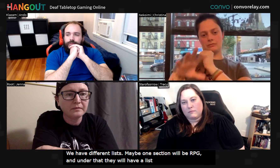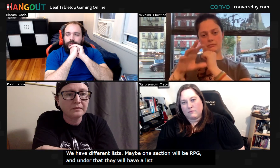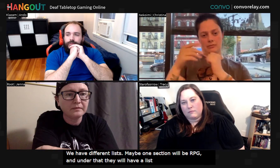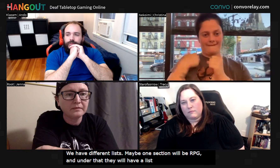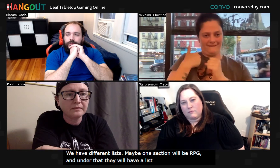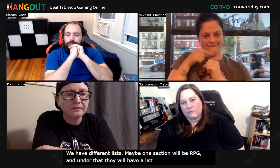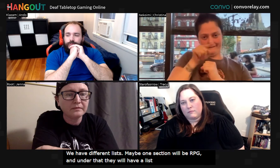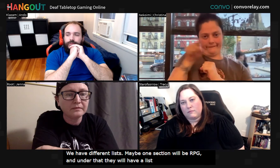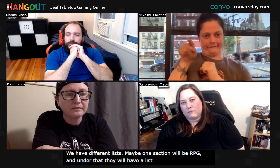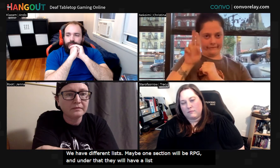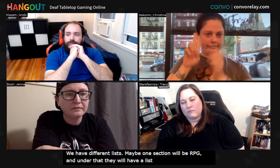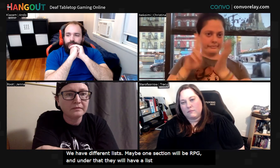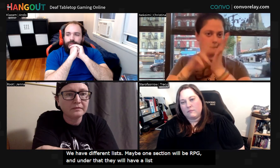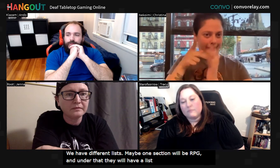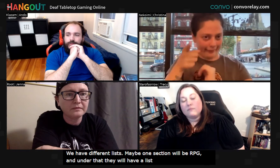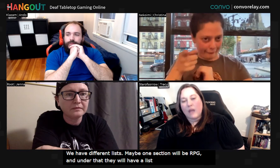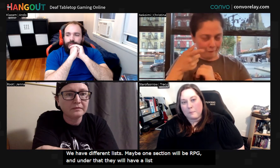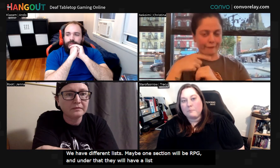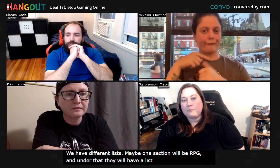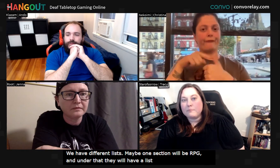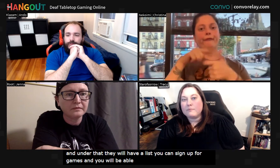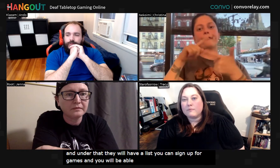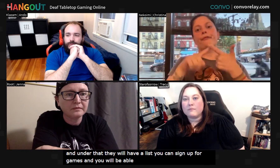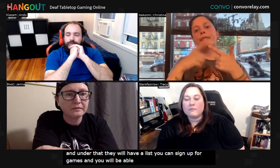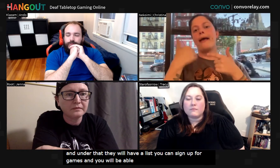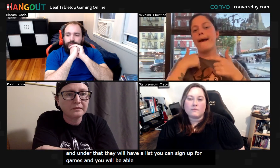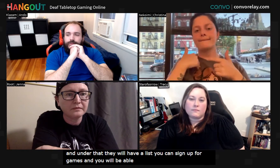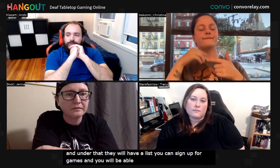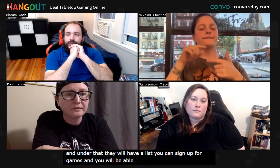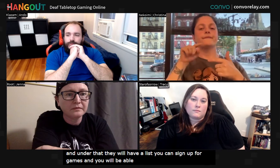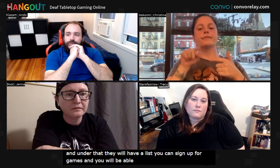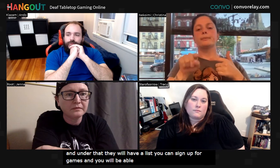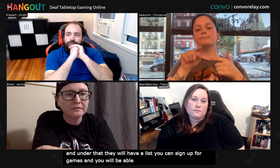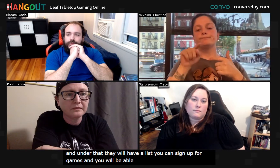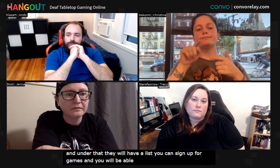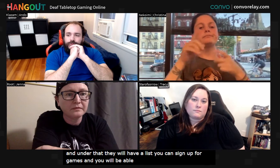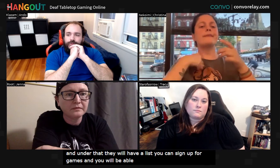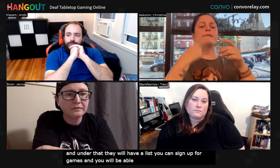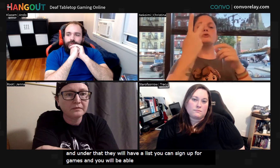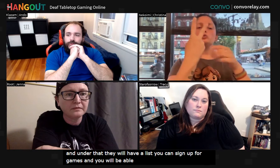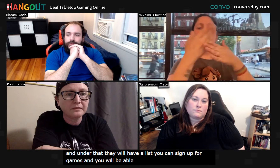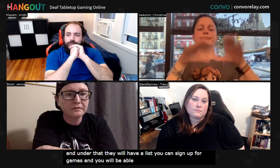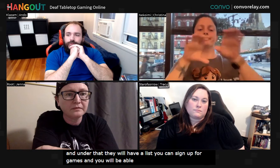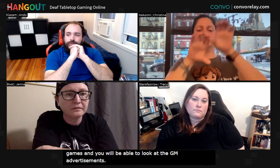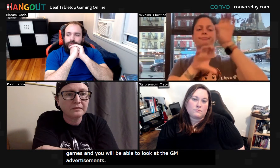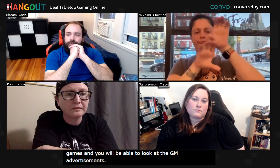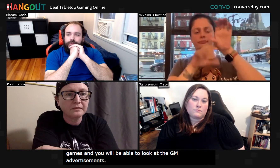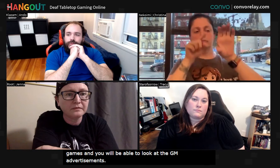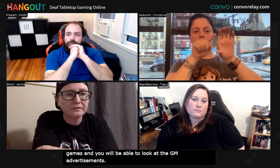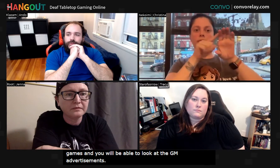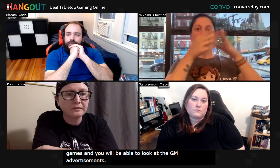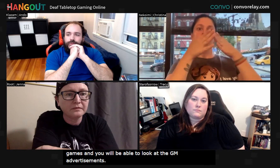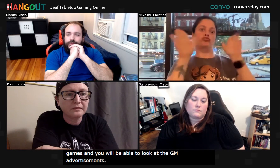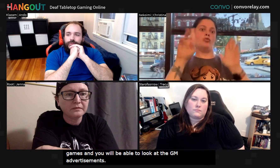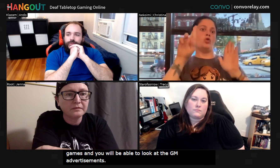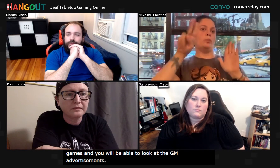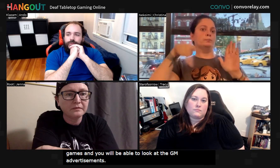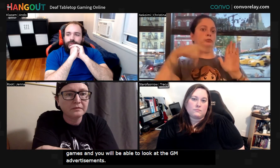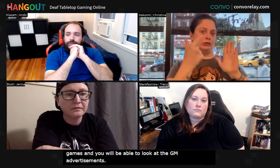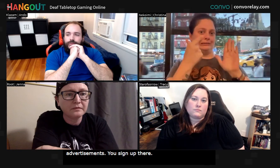the GM advertisements. You sign up there. There are two breakups. There's